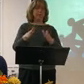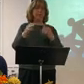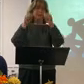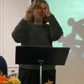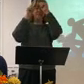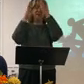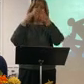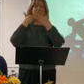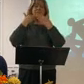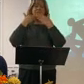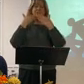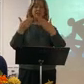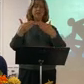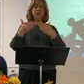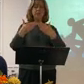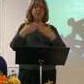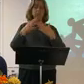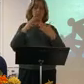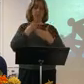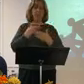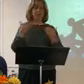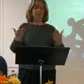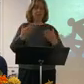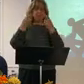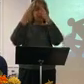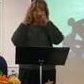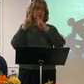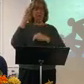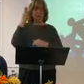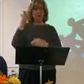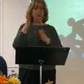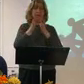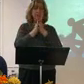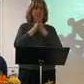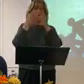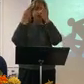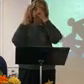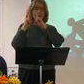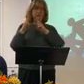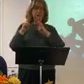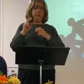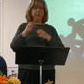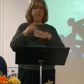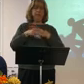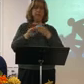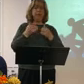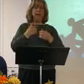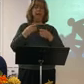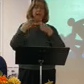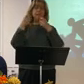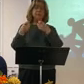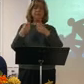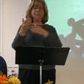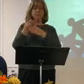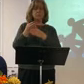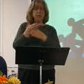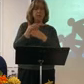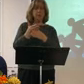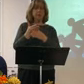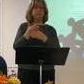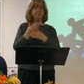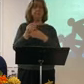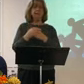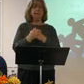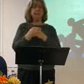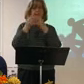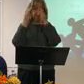You that we are here honoring You today. And I pray that we will honor You with our giving. I pray that we will honor You in our sharing. And